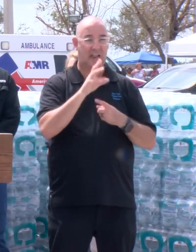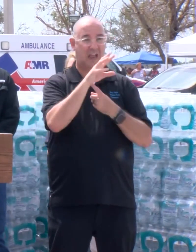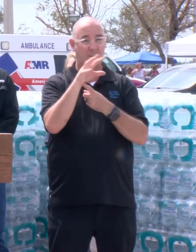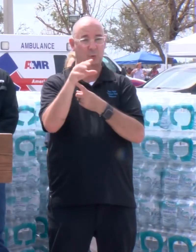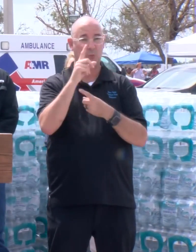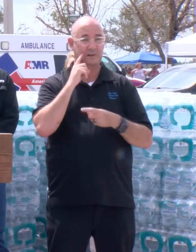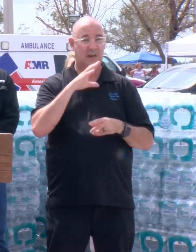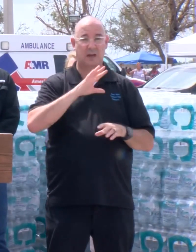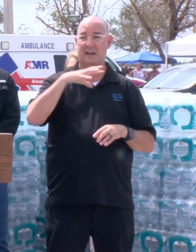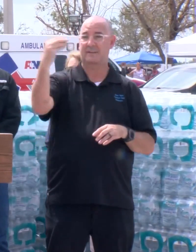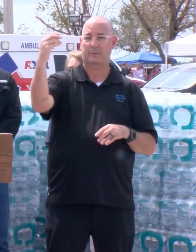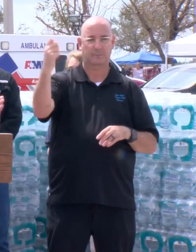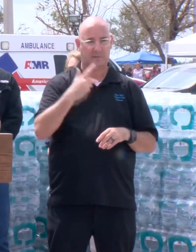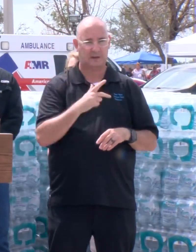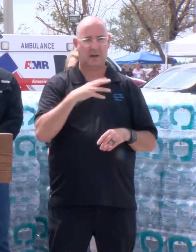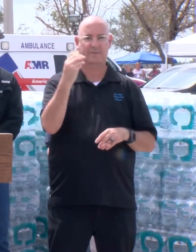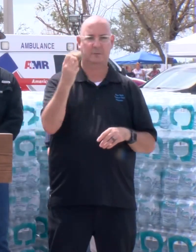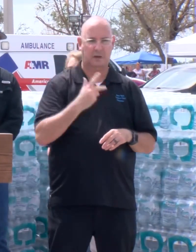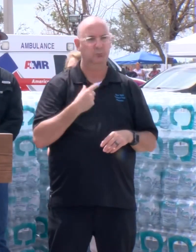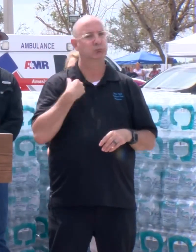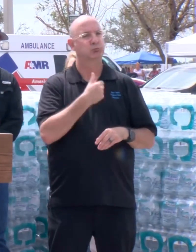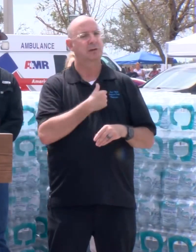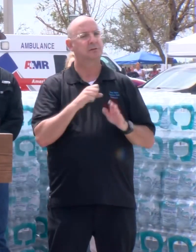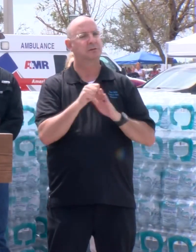assist. We are announcing